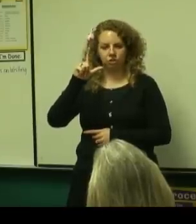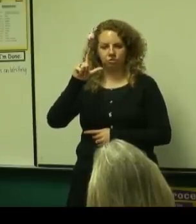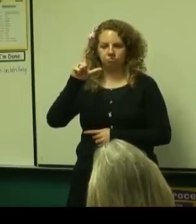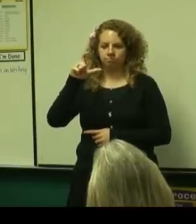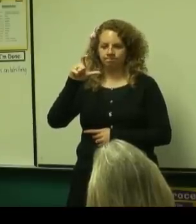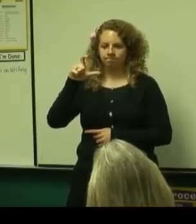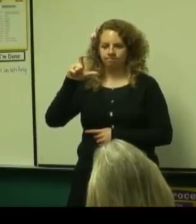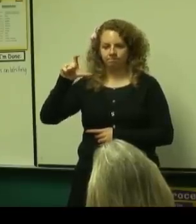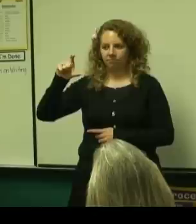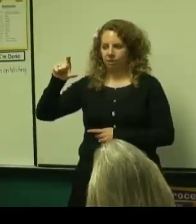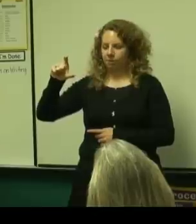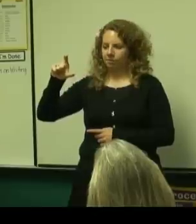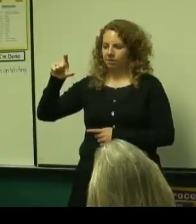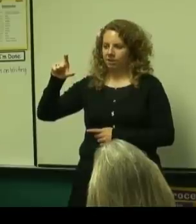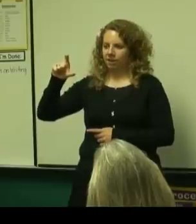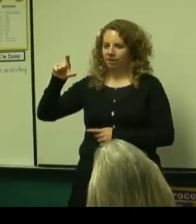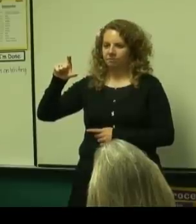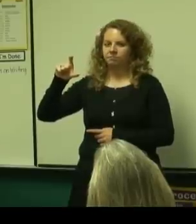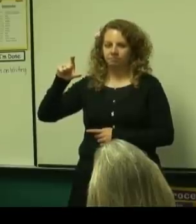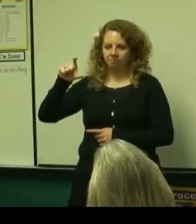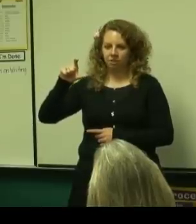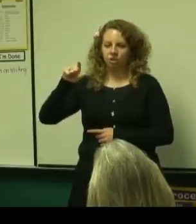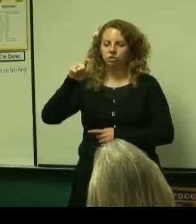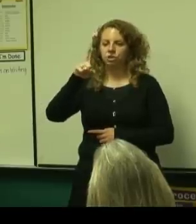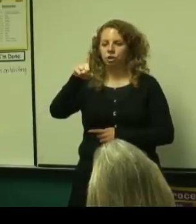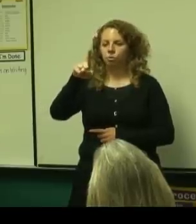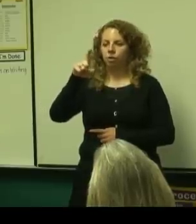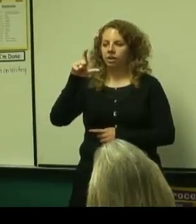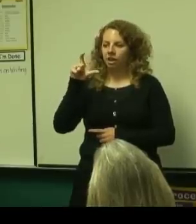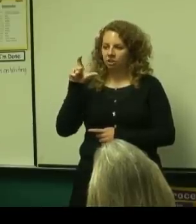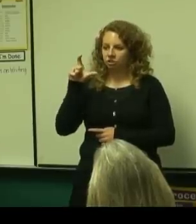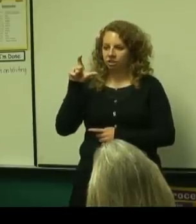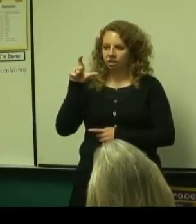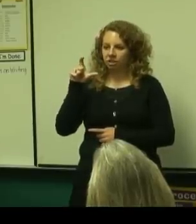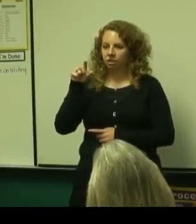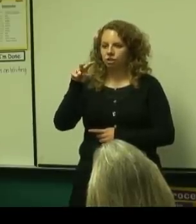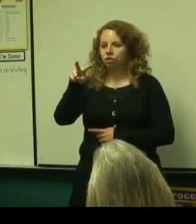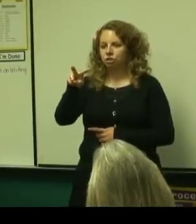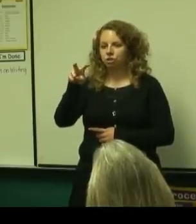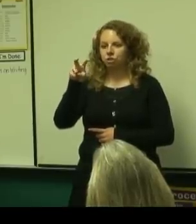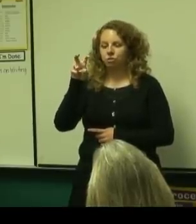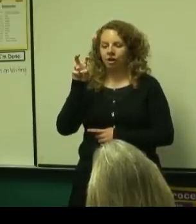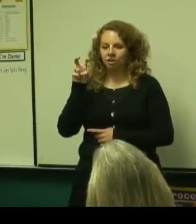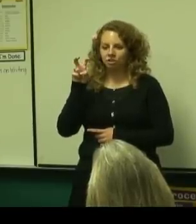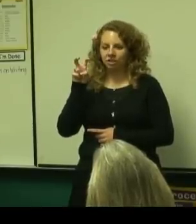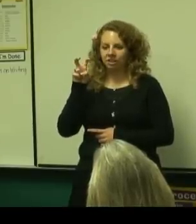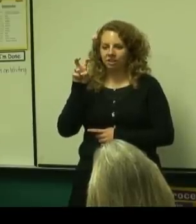do a bent one like that. So you can go 100, 200,